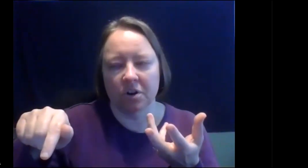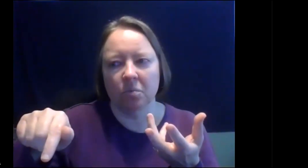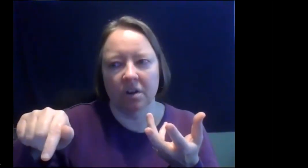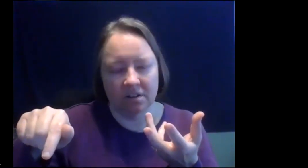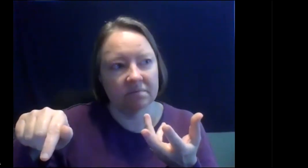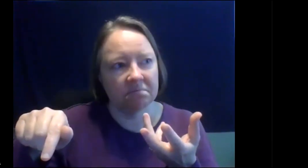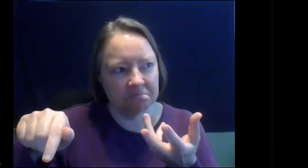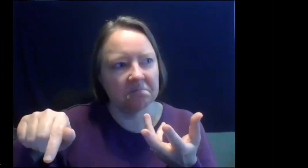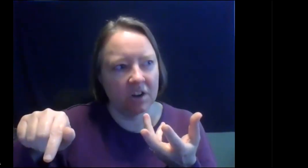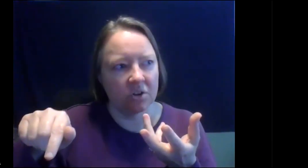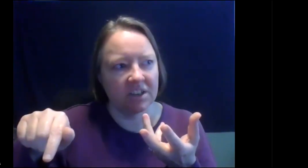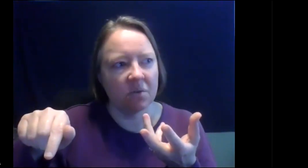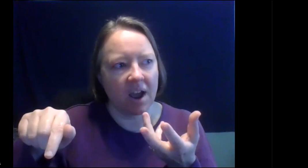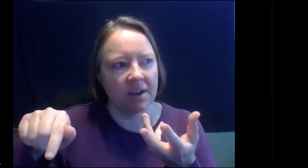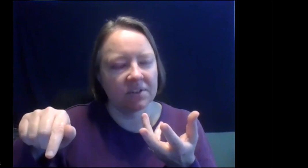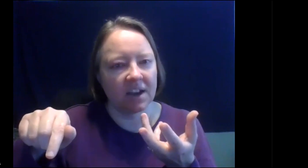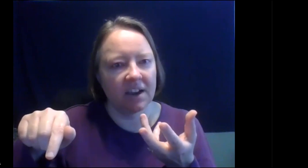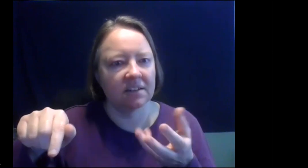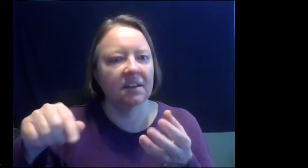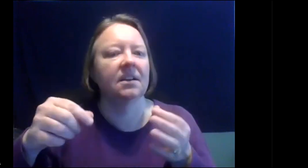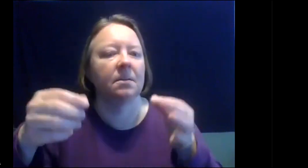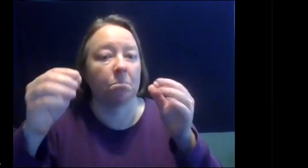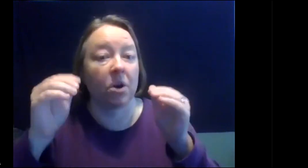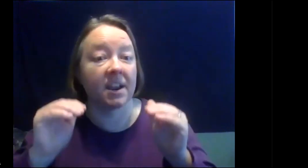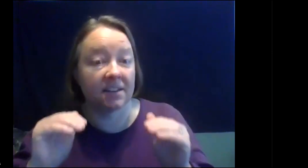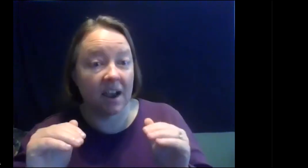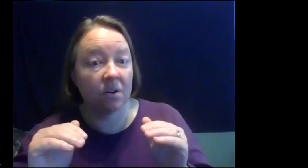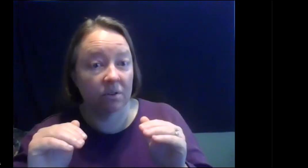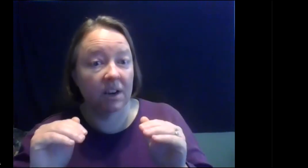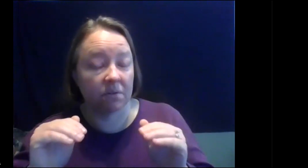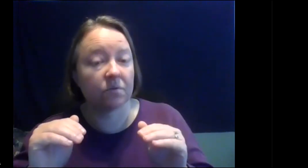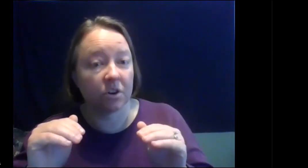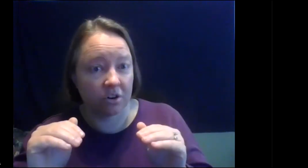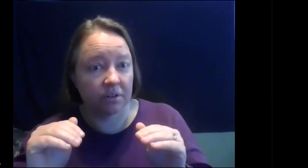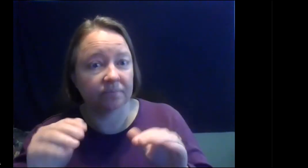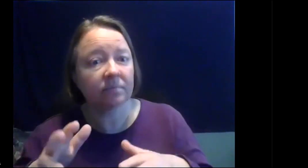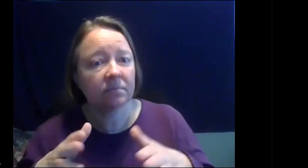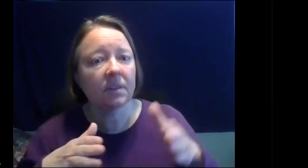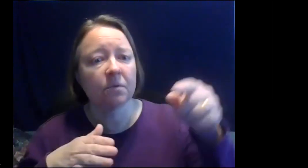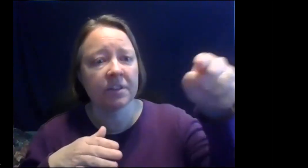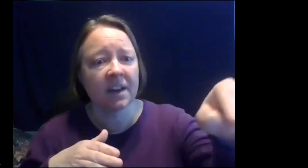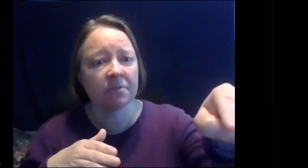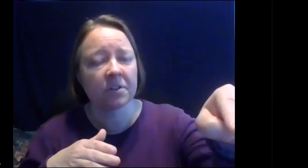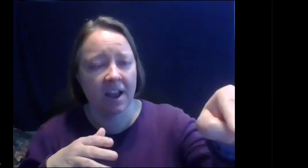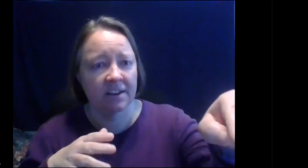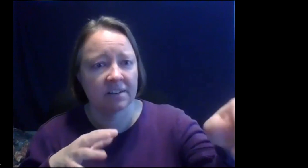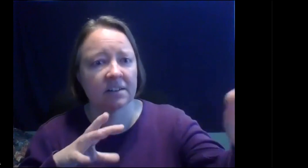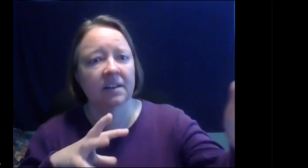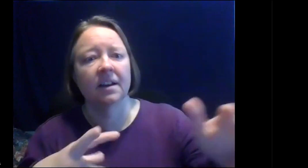interpreter will, see what I have signed, break it down even further for the deaf client.